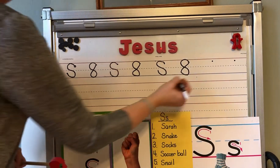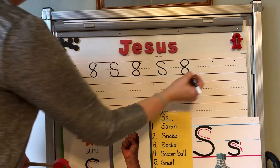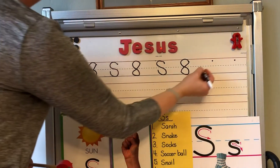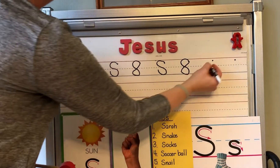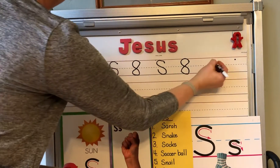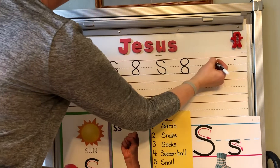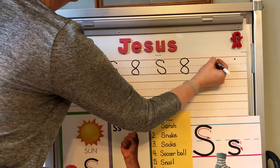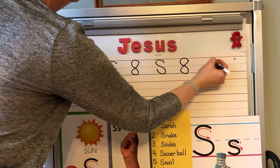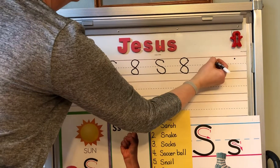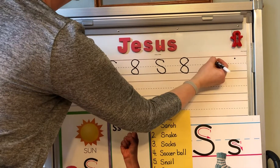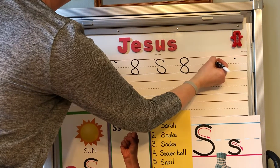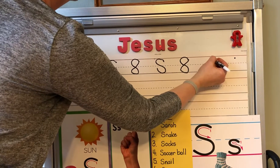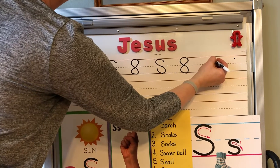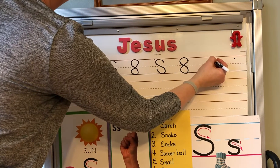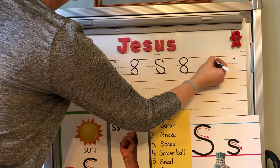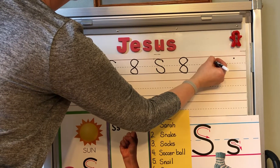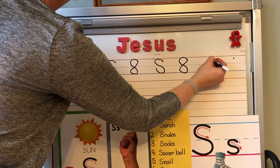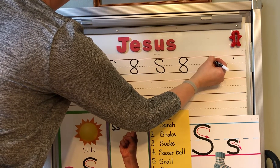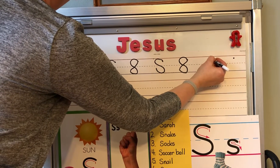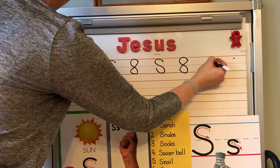girls, what's wrong with this S?